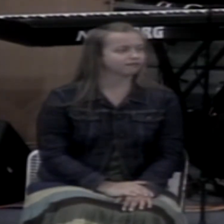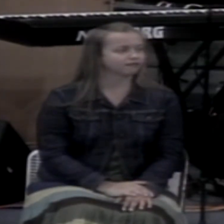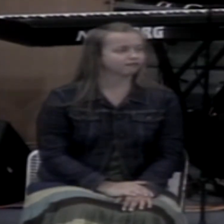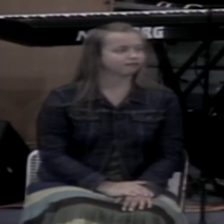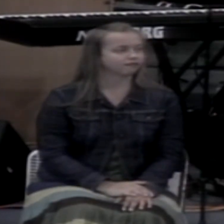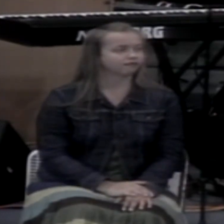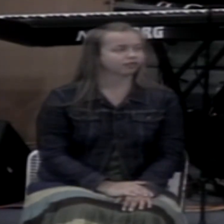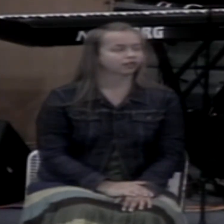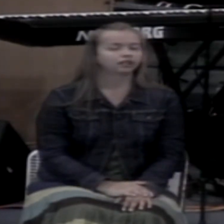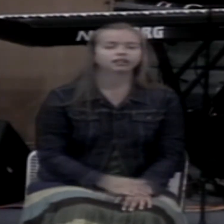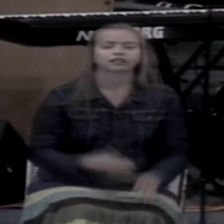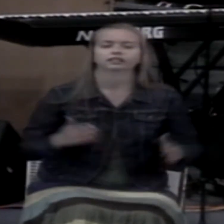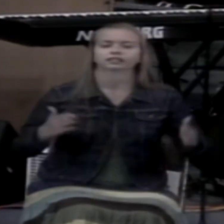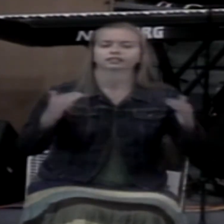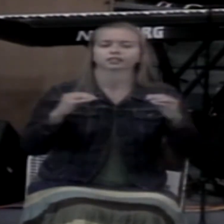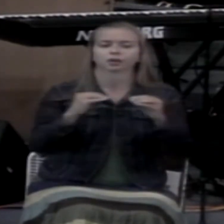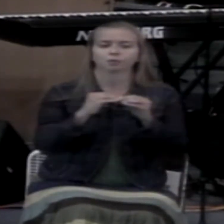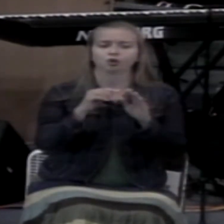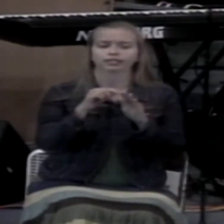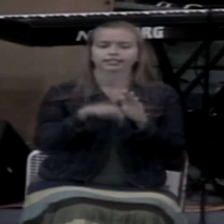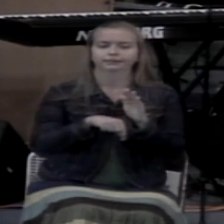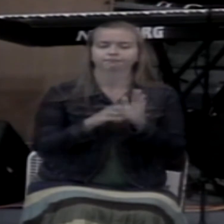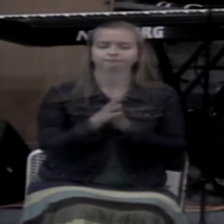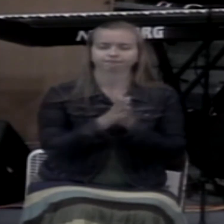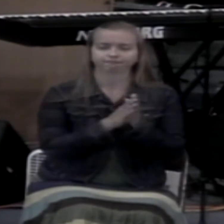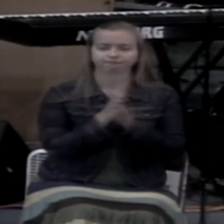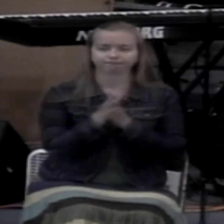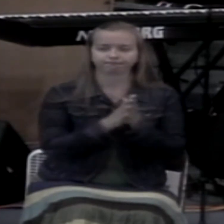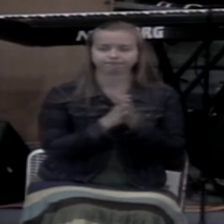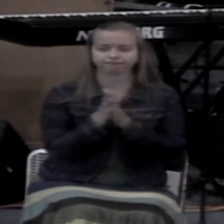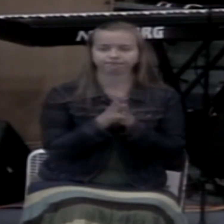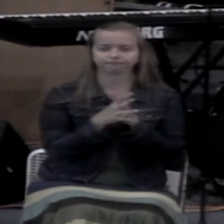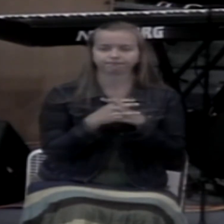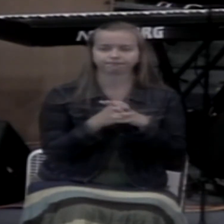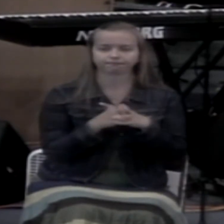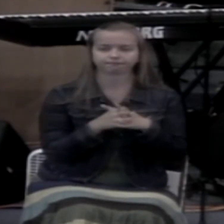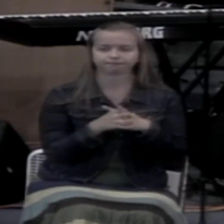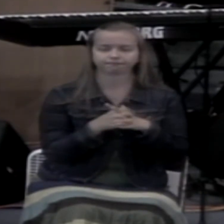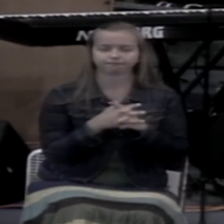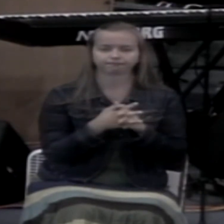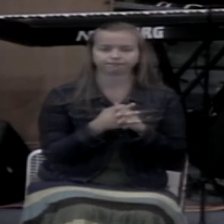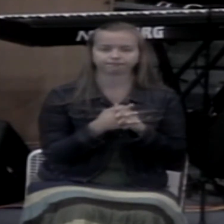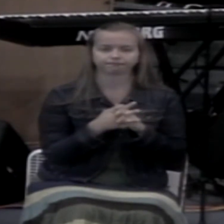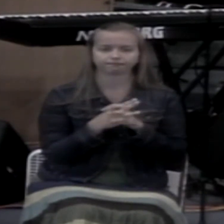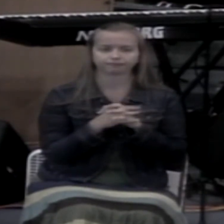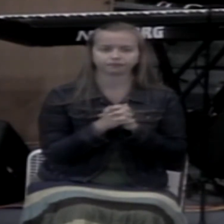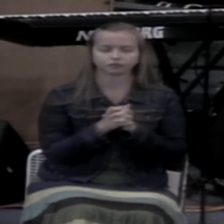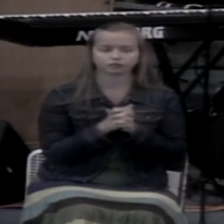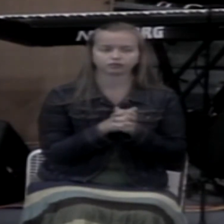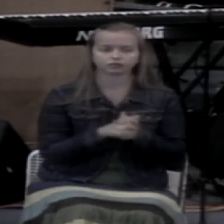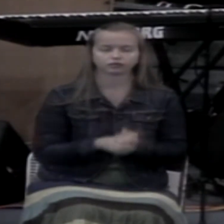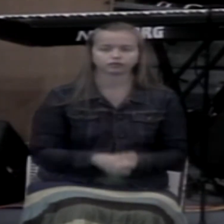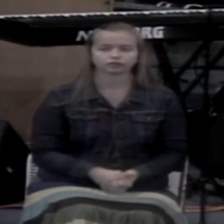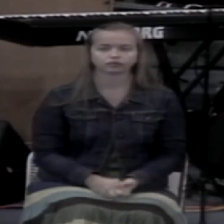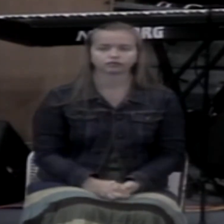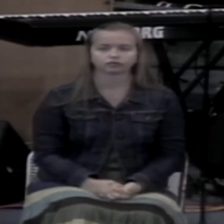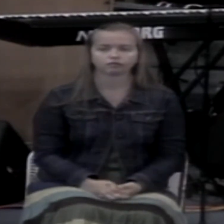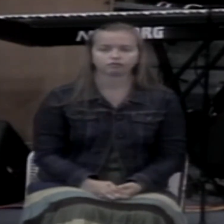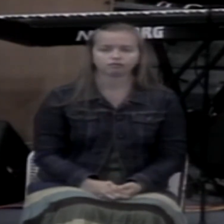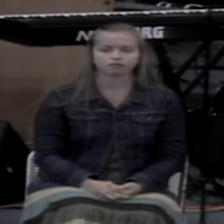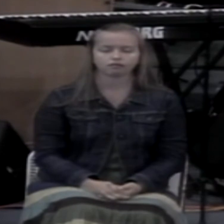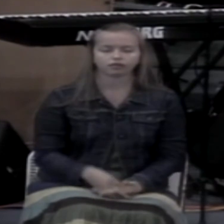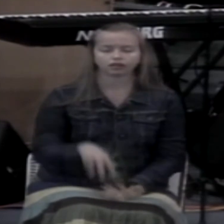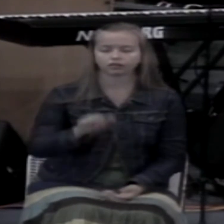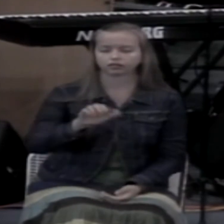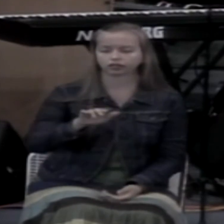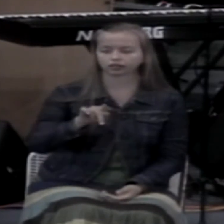Acts 11:26, and this was made mention in our mission service today. They were first called Christians at Antioch. In other words, they were emulating Christ. They were acting just